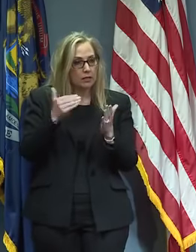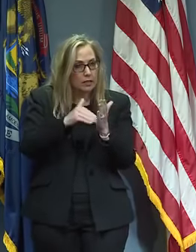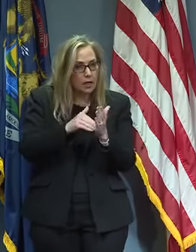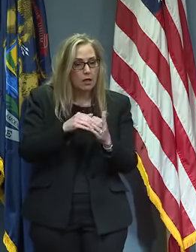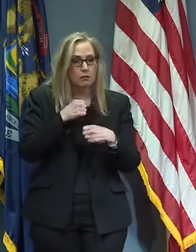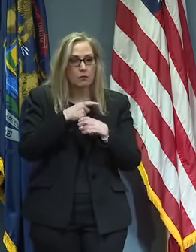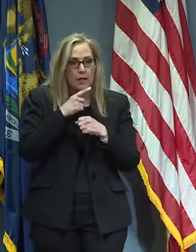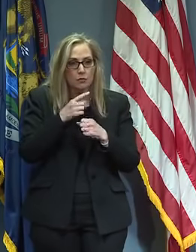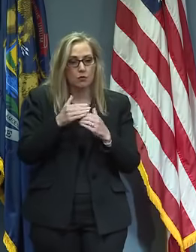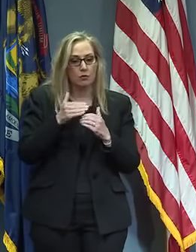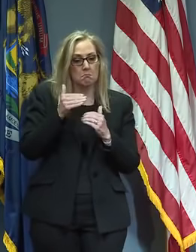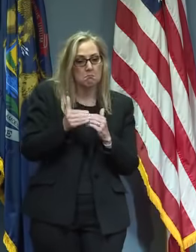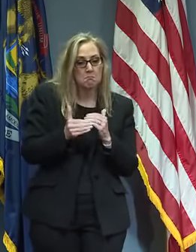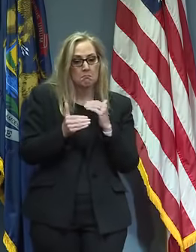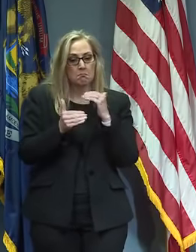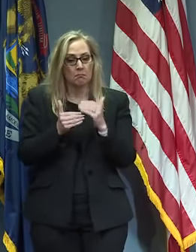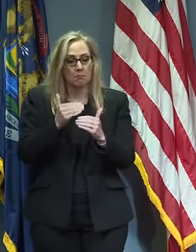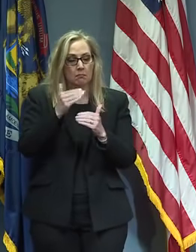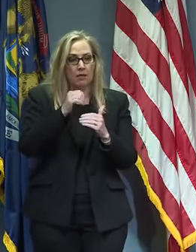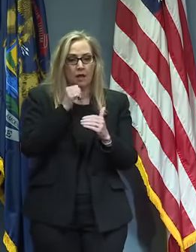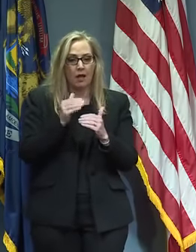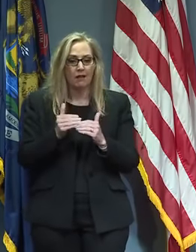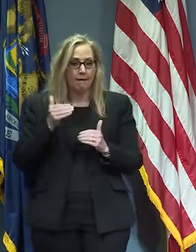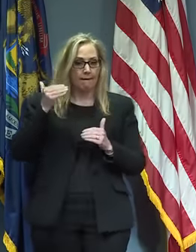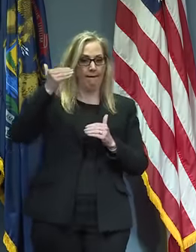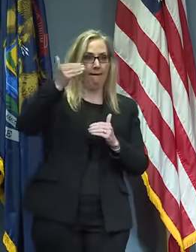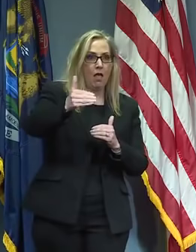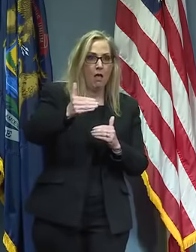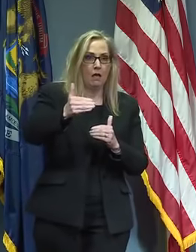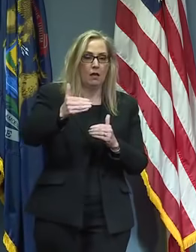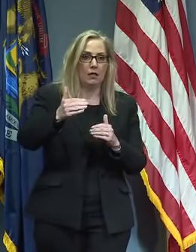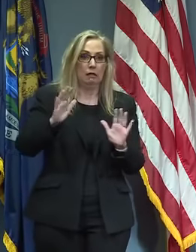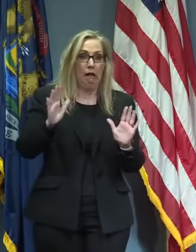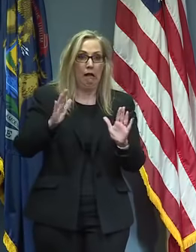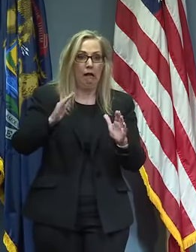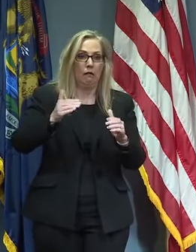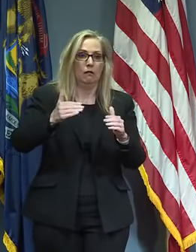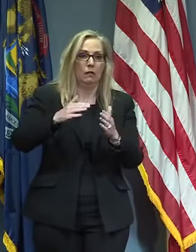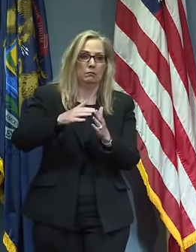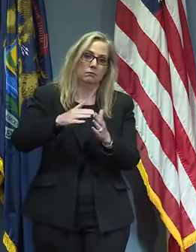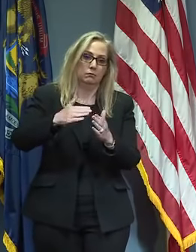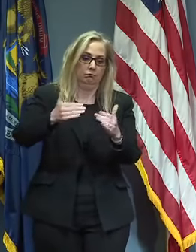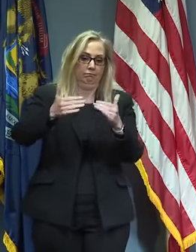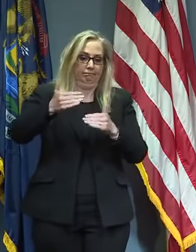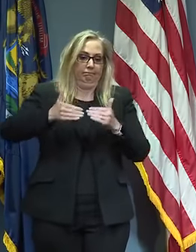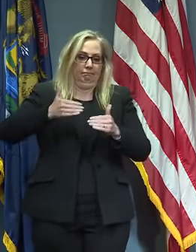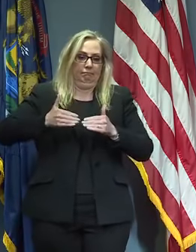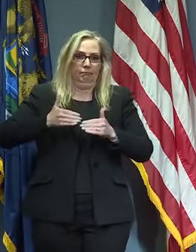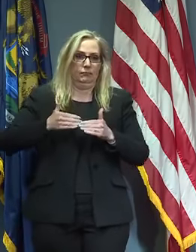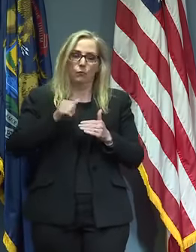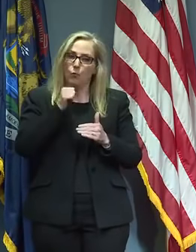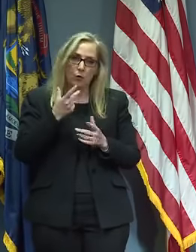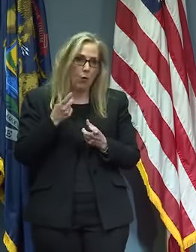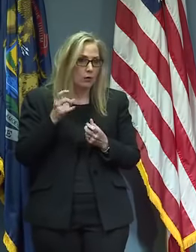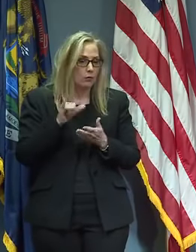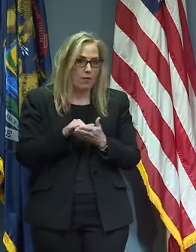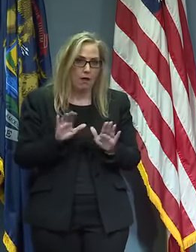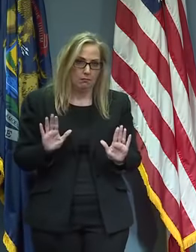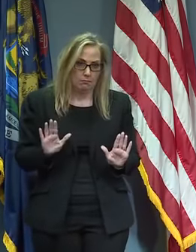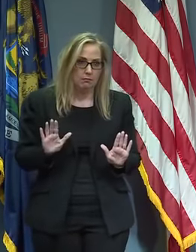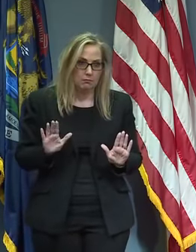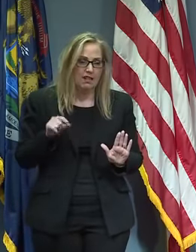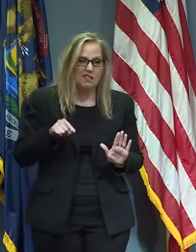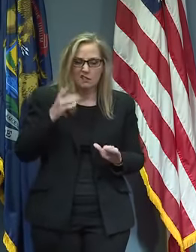continue forward motion, not to jump in and then have to move backward. None of us wants that, and this is really the smartest way